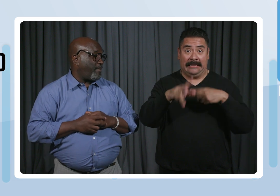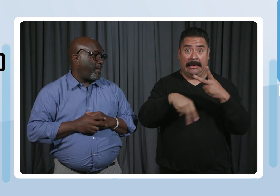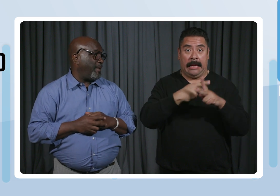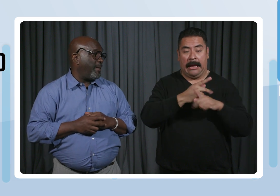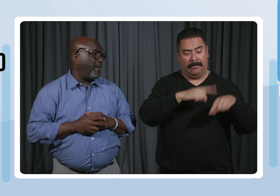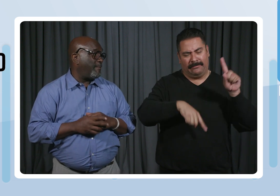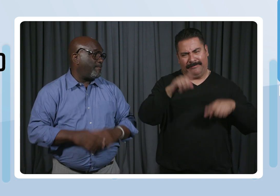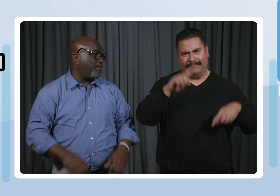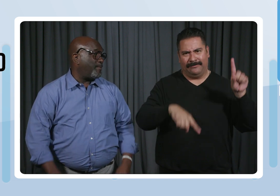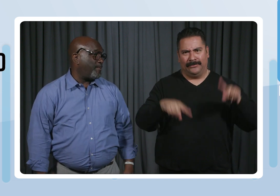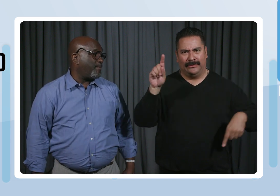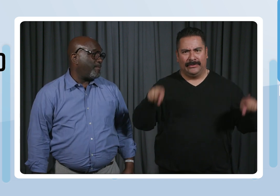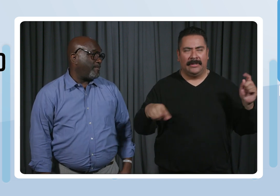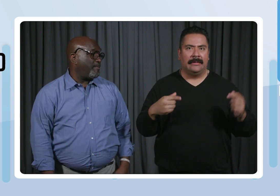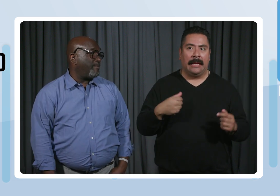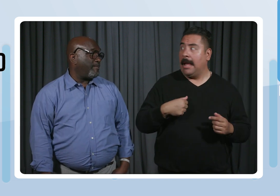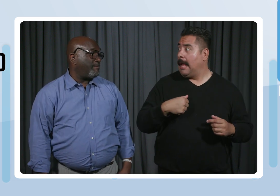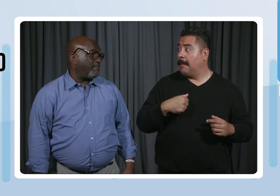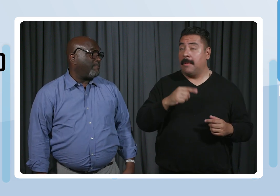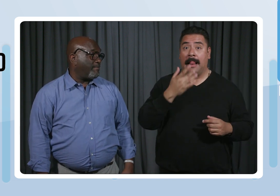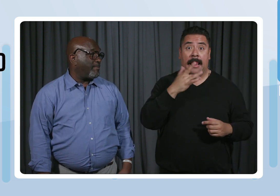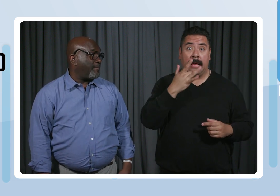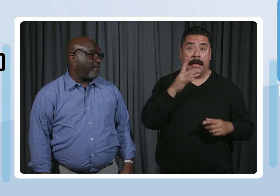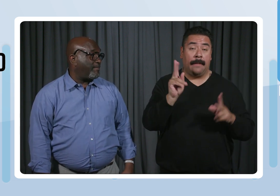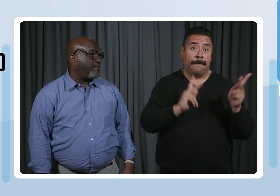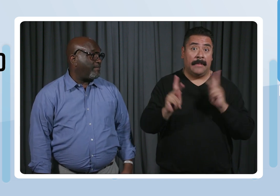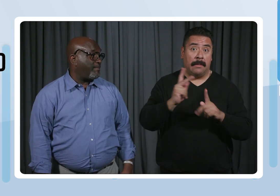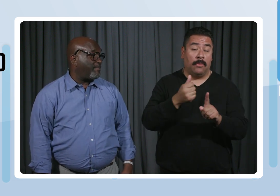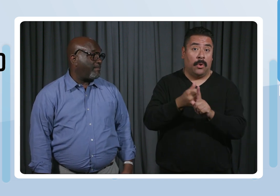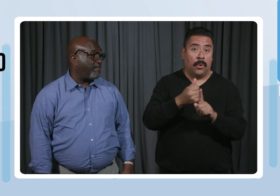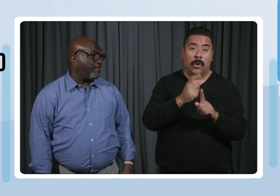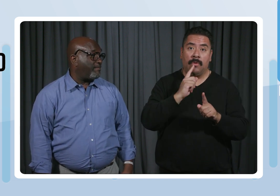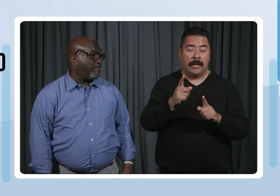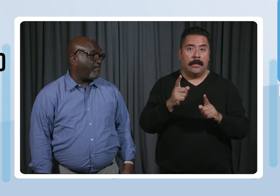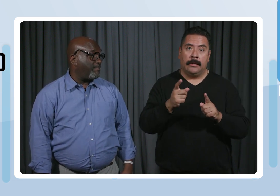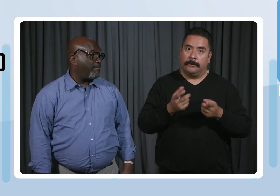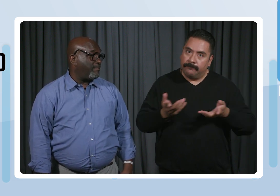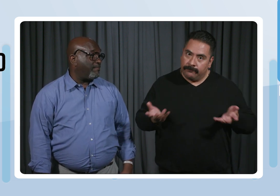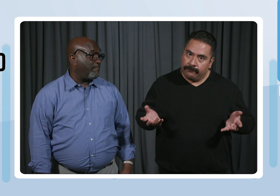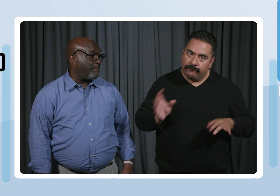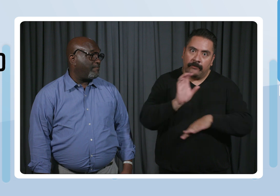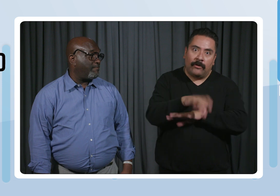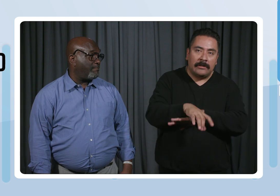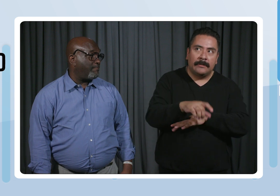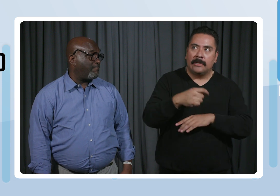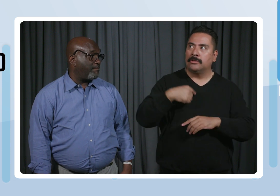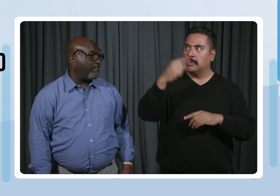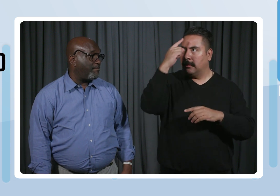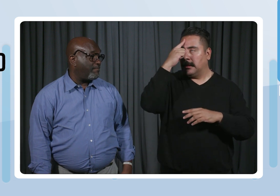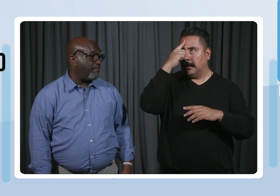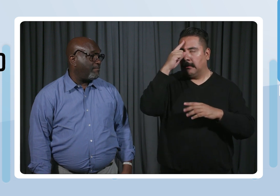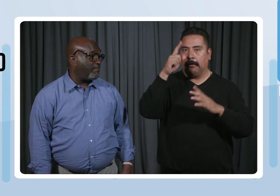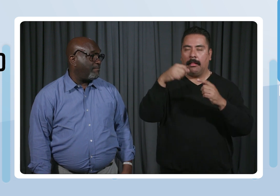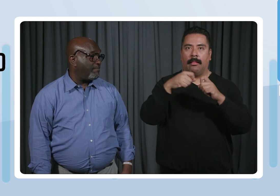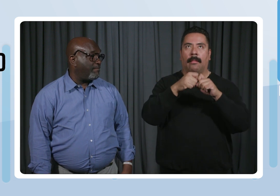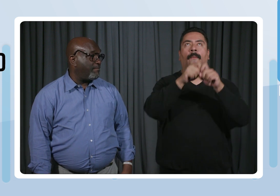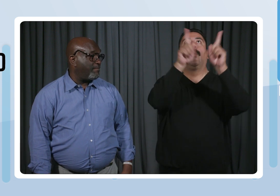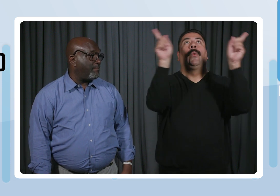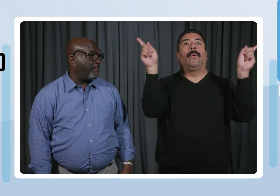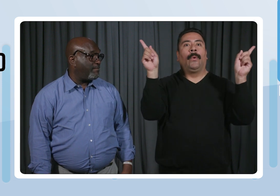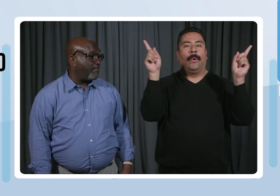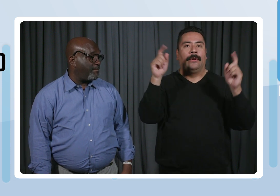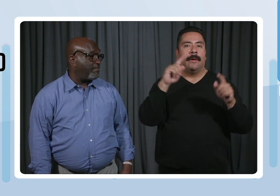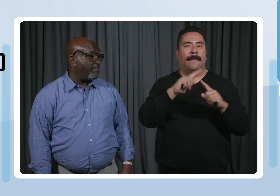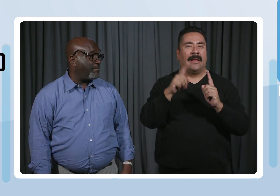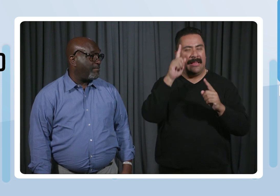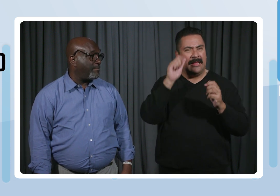So I'm lucky that people have really pushed me to think outside the box sometimes. But I think the